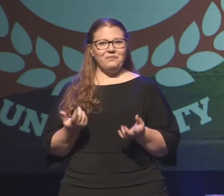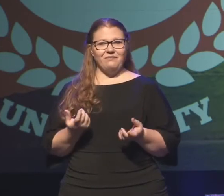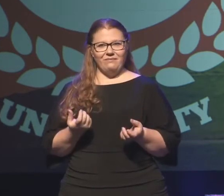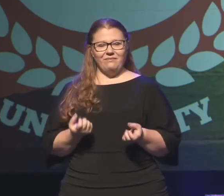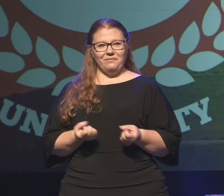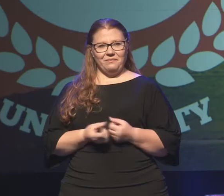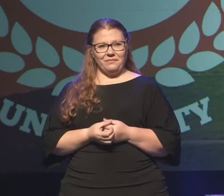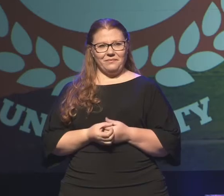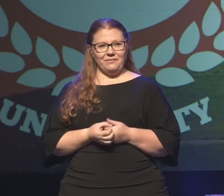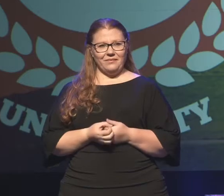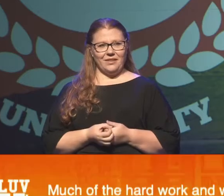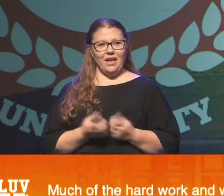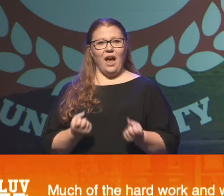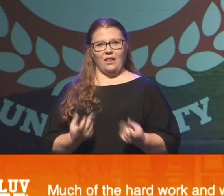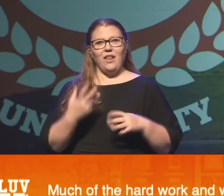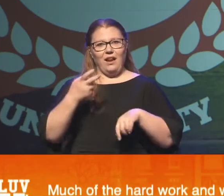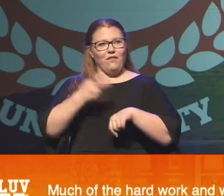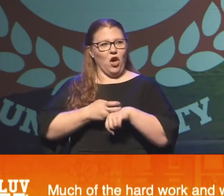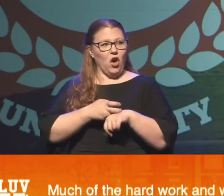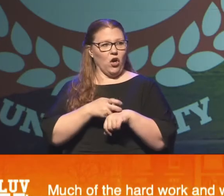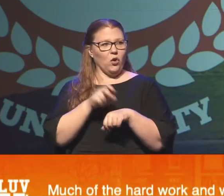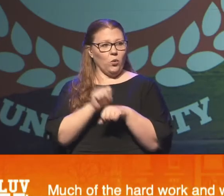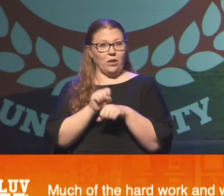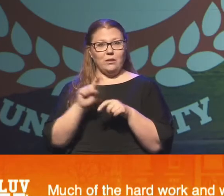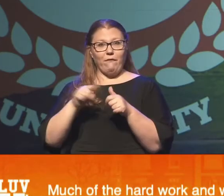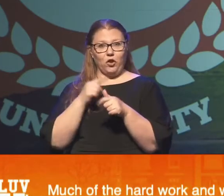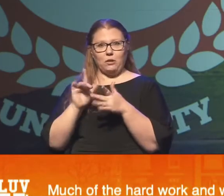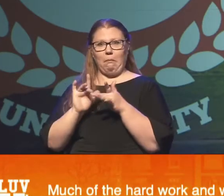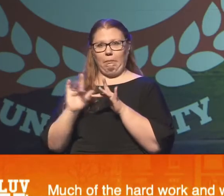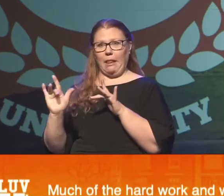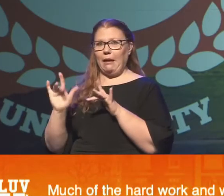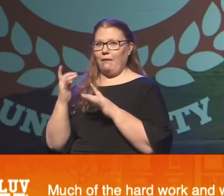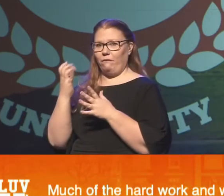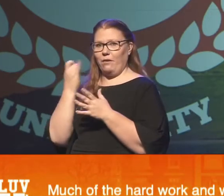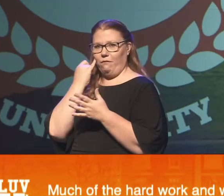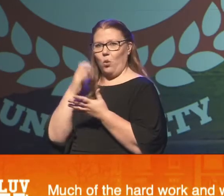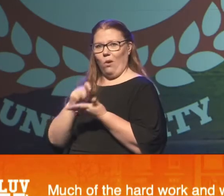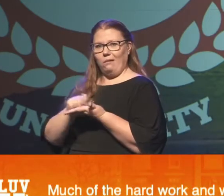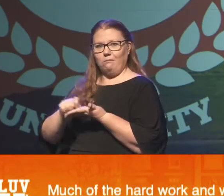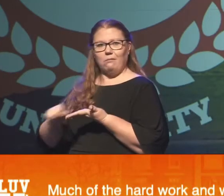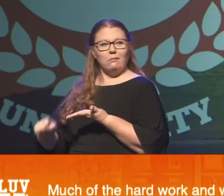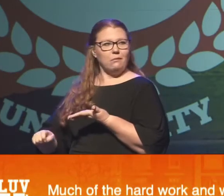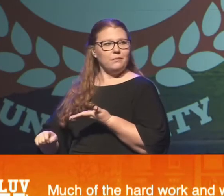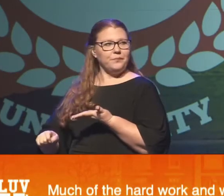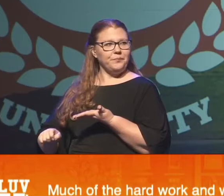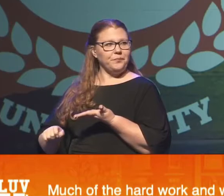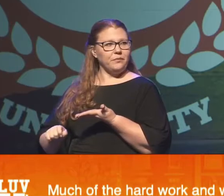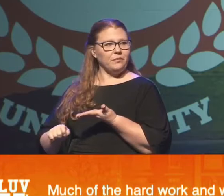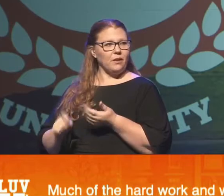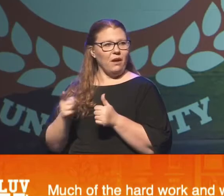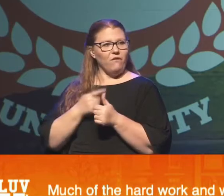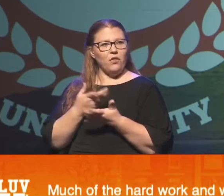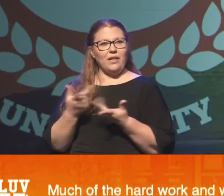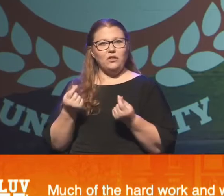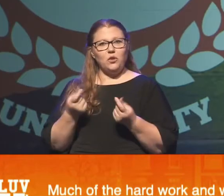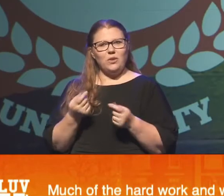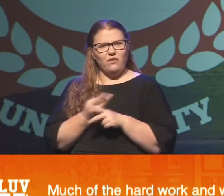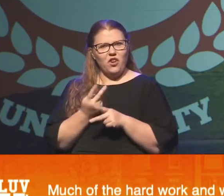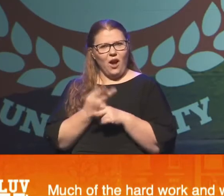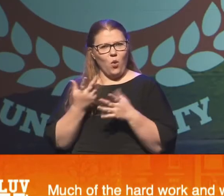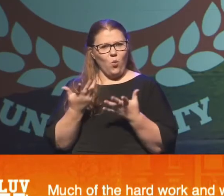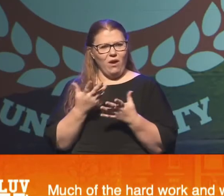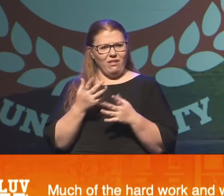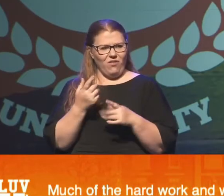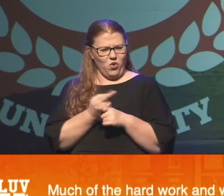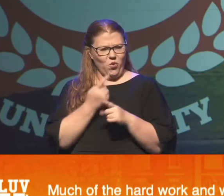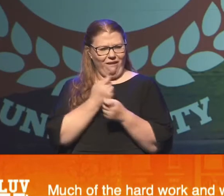of the hard work, this is your first fill-in if you want this, and wisdom of becoming a loving person is to first figure out what the loving response